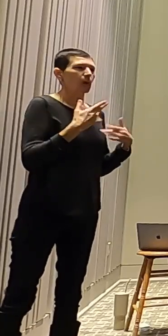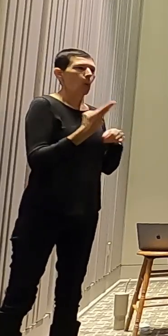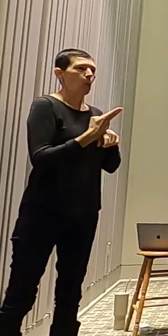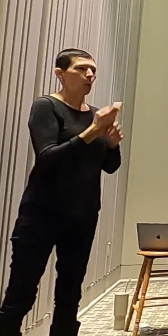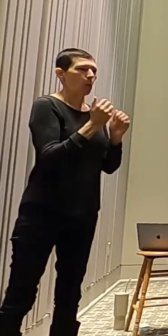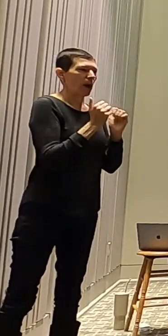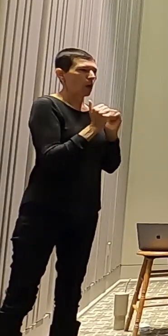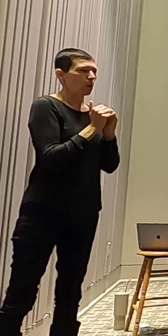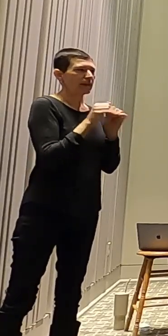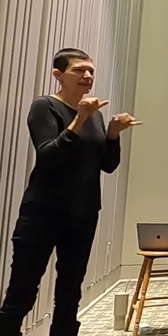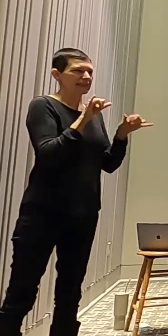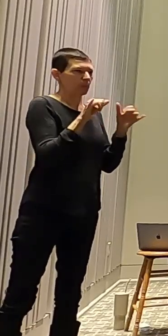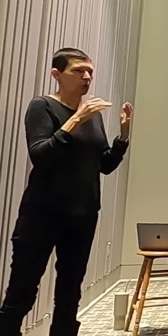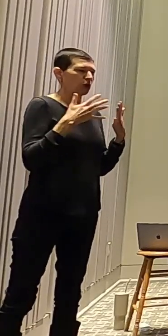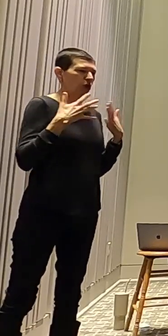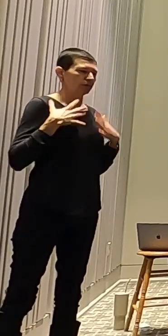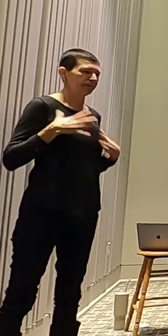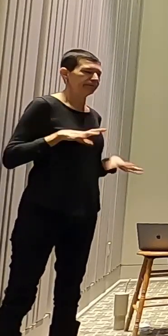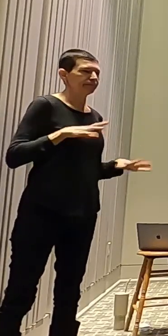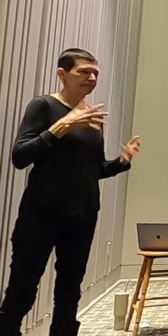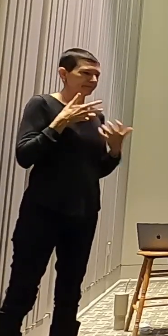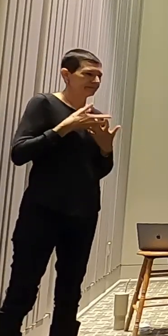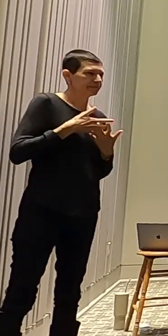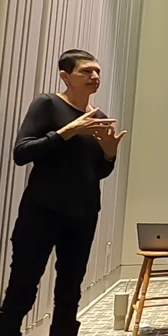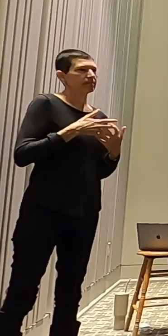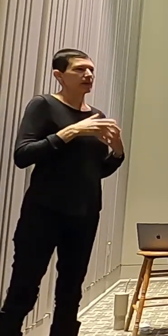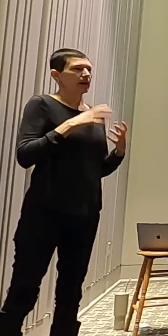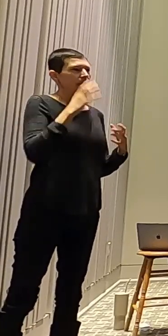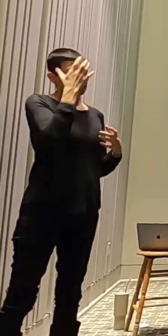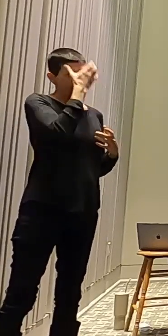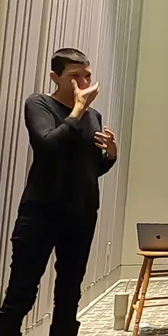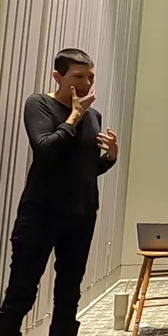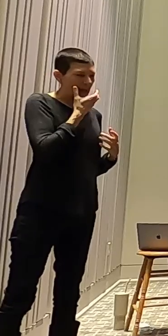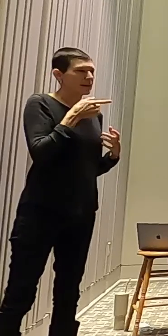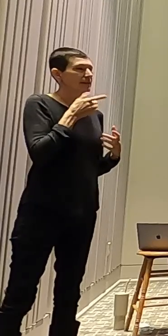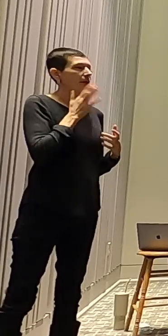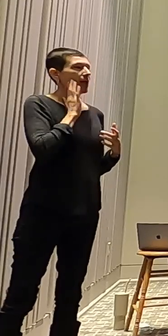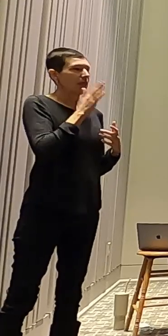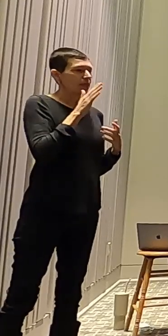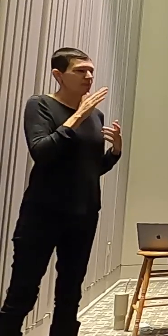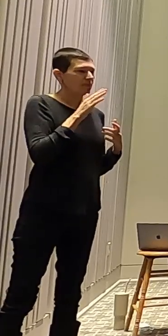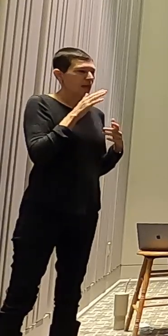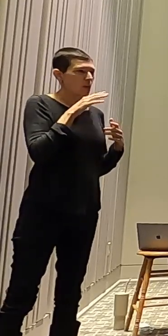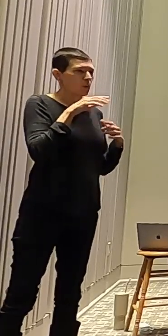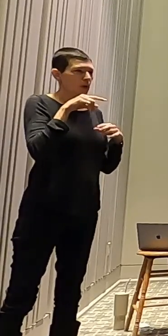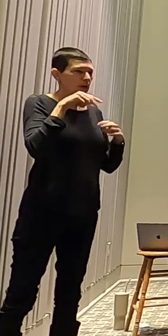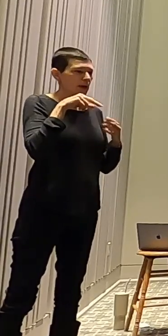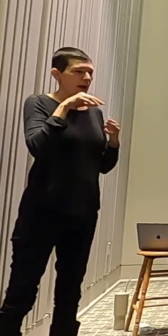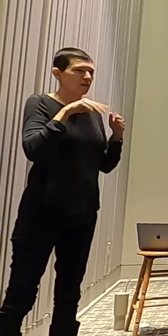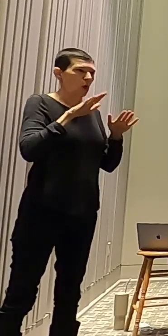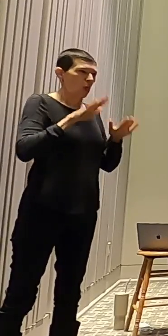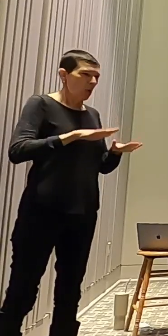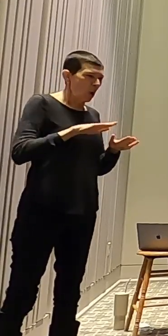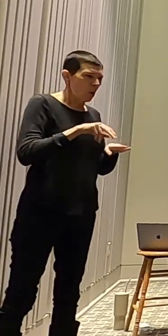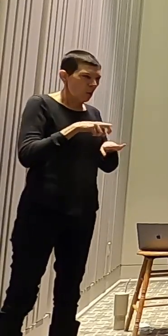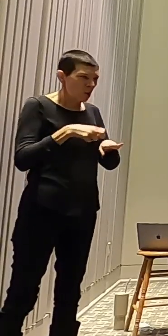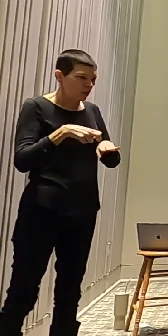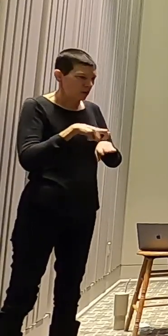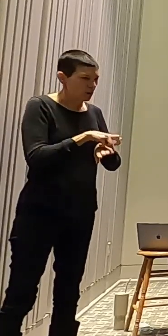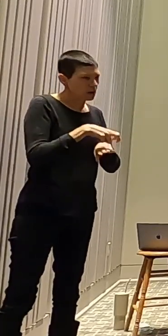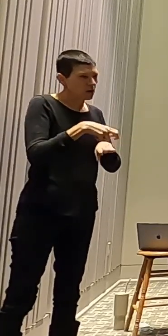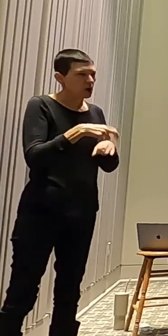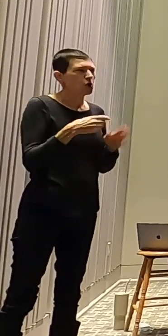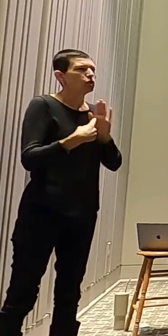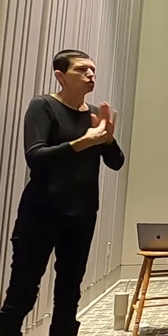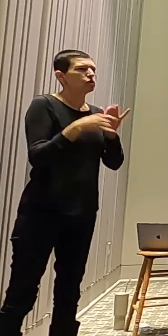a similar regalia. Wearing the beaver mask, they would move in low, deliberate steps, imitating the beaver's movement